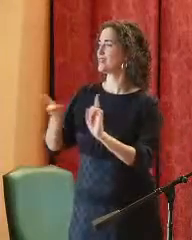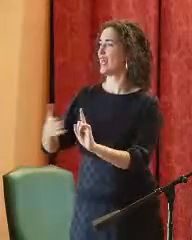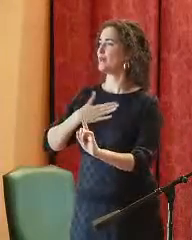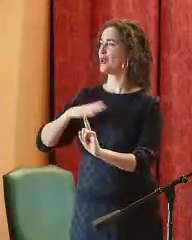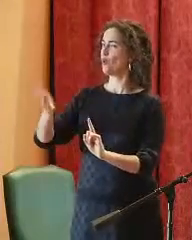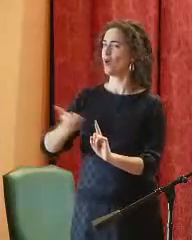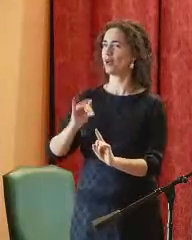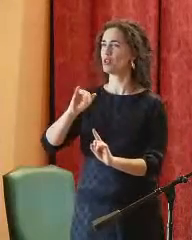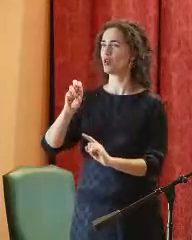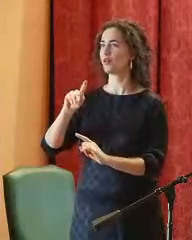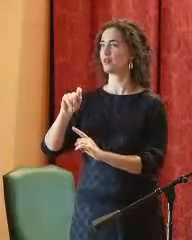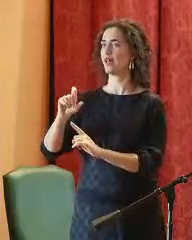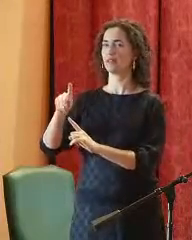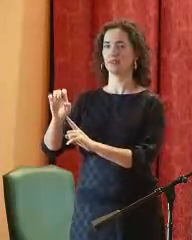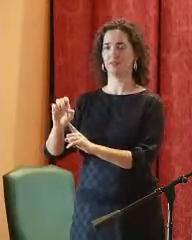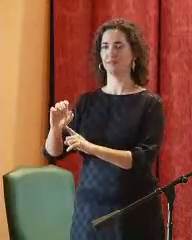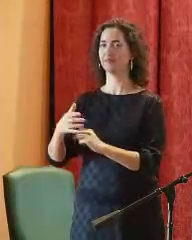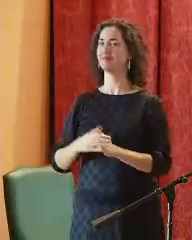welcome Jonette.